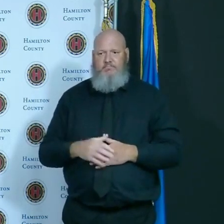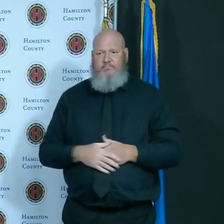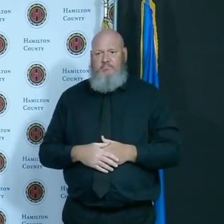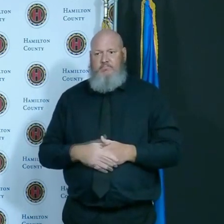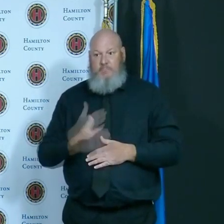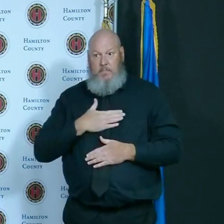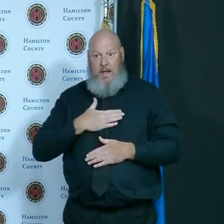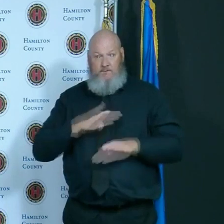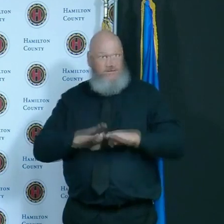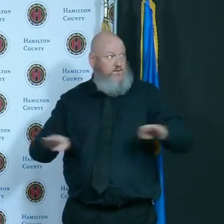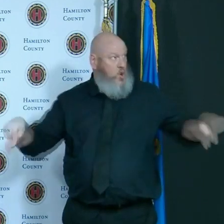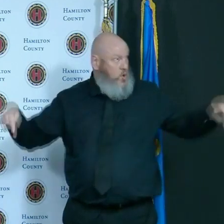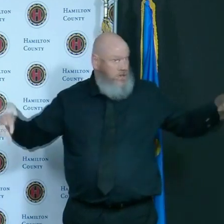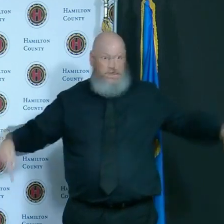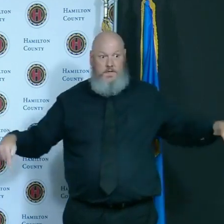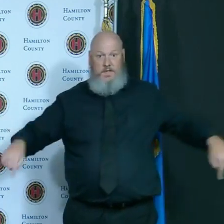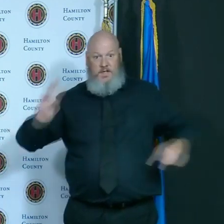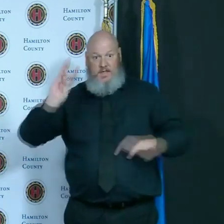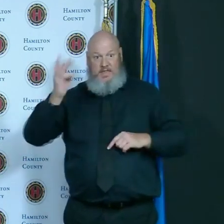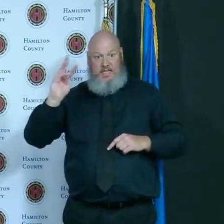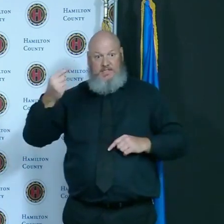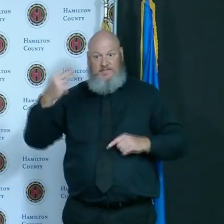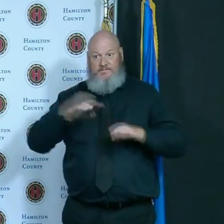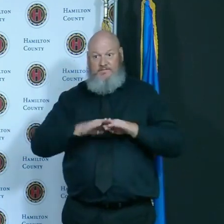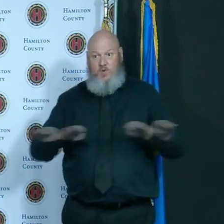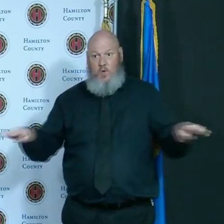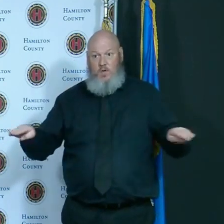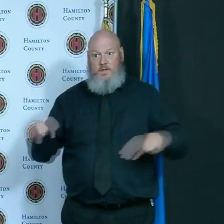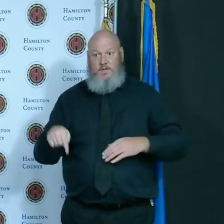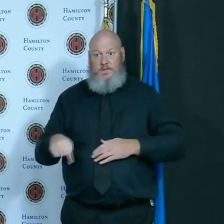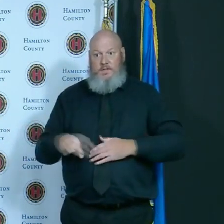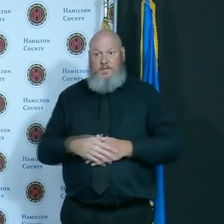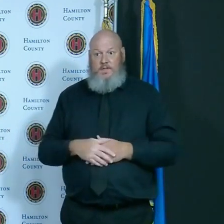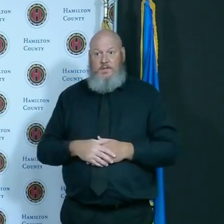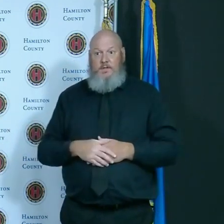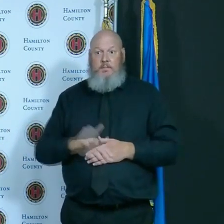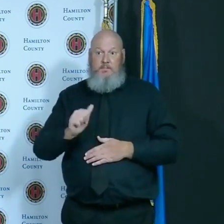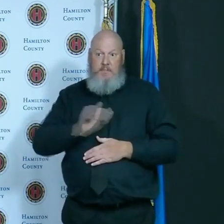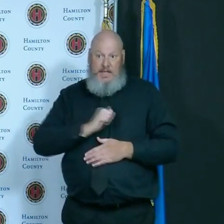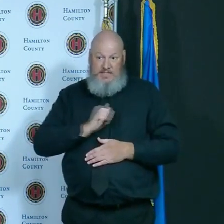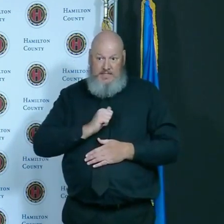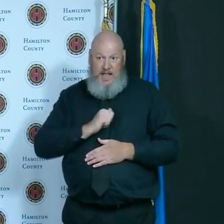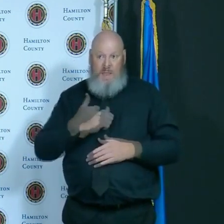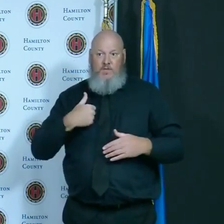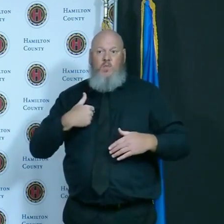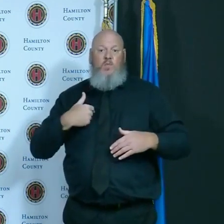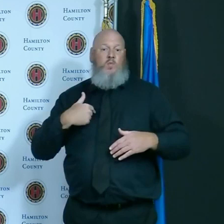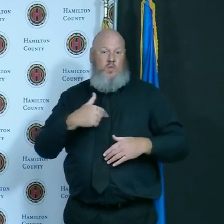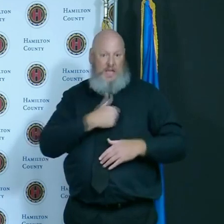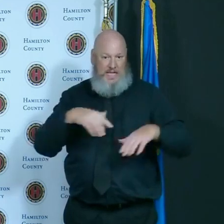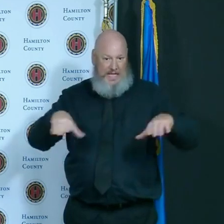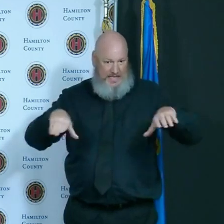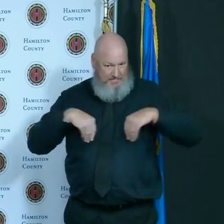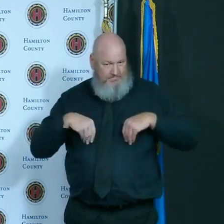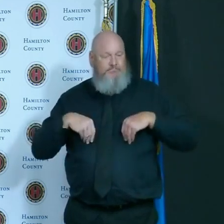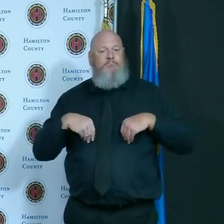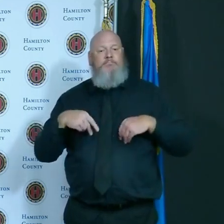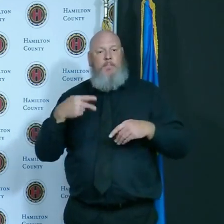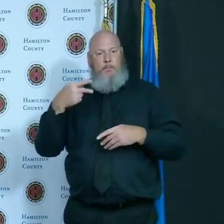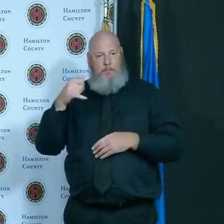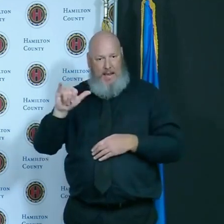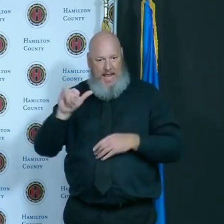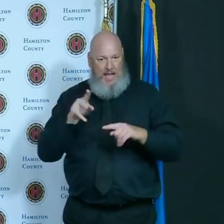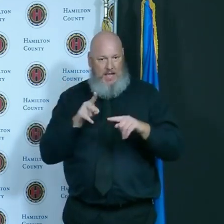We're, as we've said, taking pay cuts ourselves. Unfortunately, we're furloughing part of our